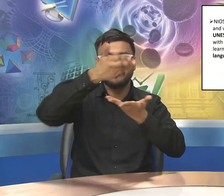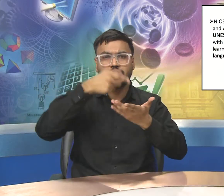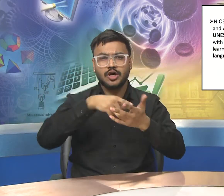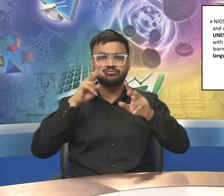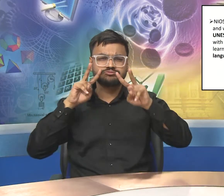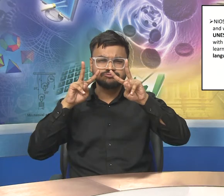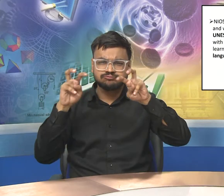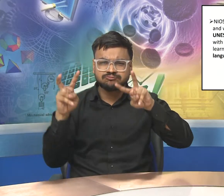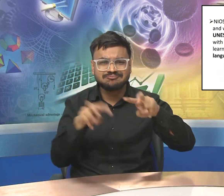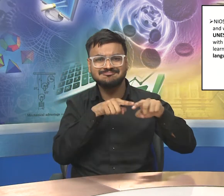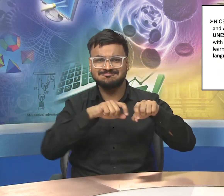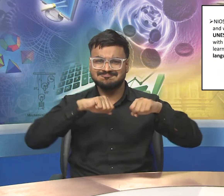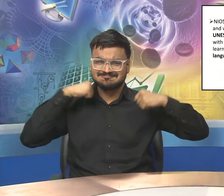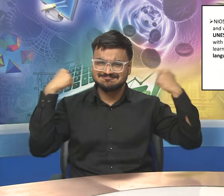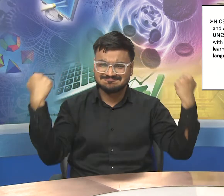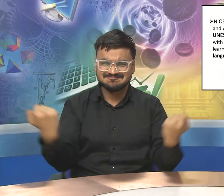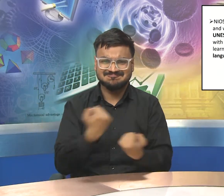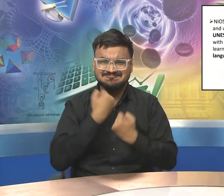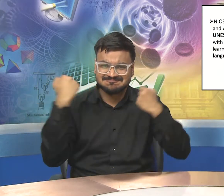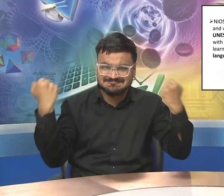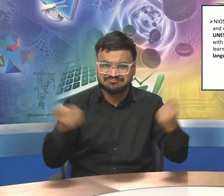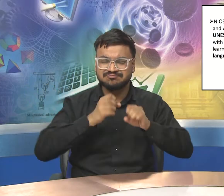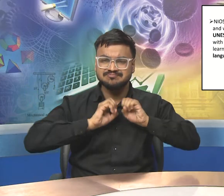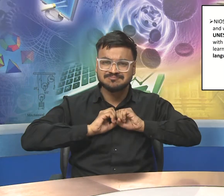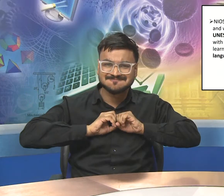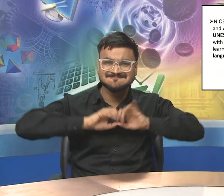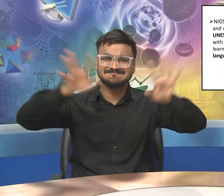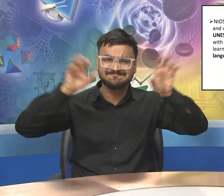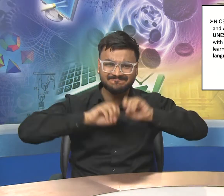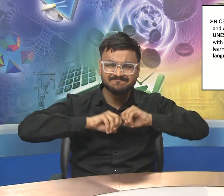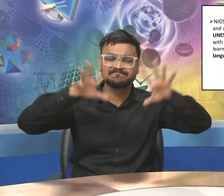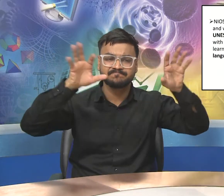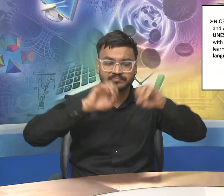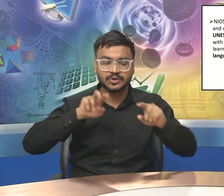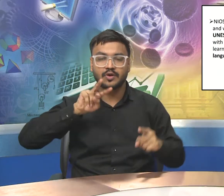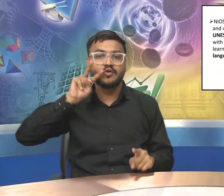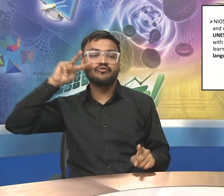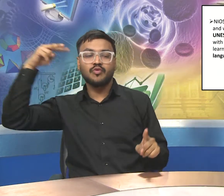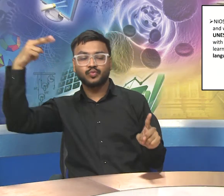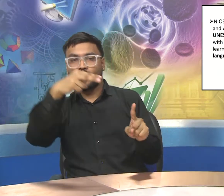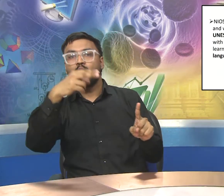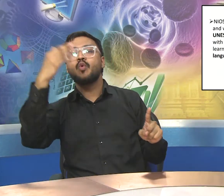NIOS has been recognized internationally for its efforts